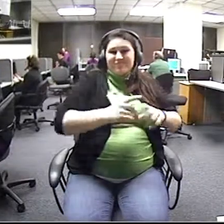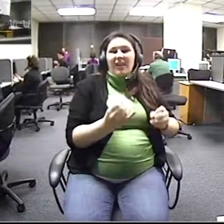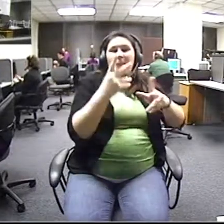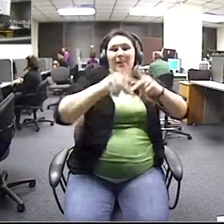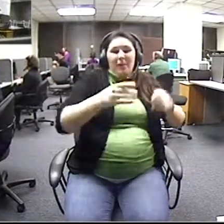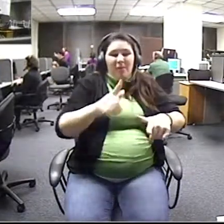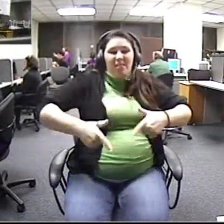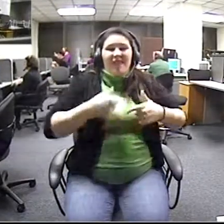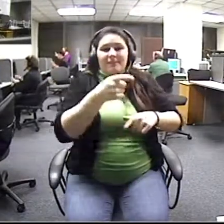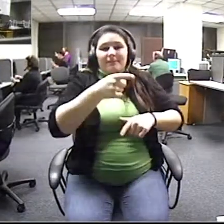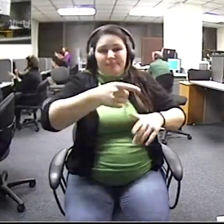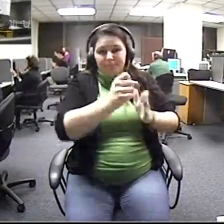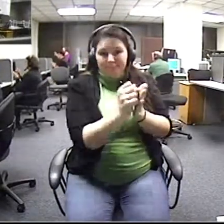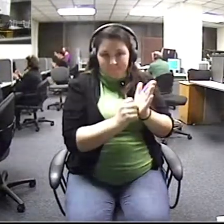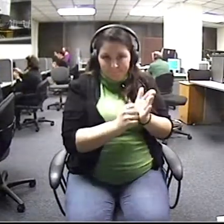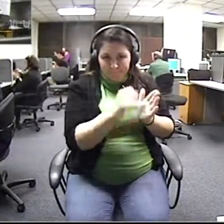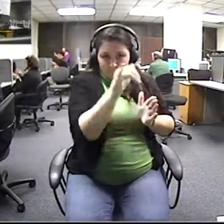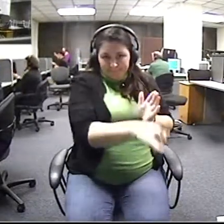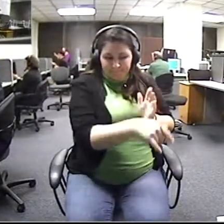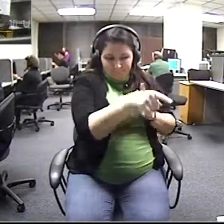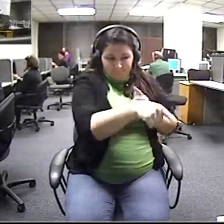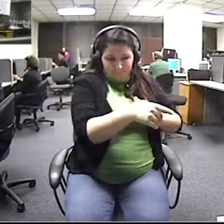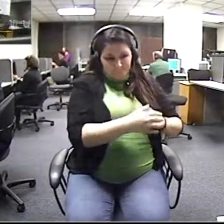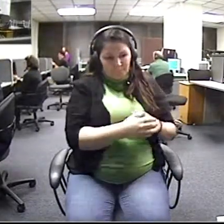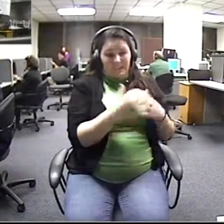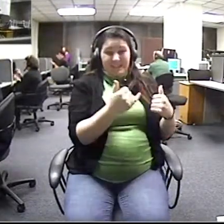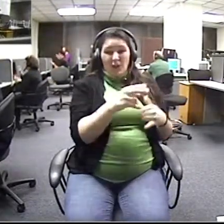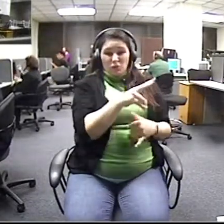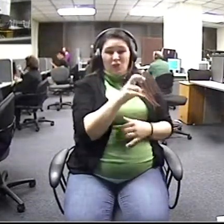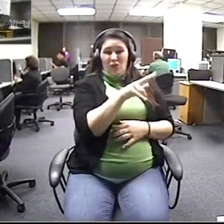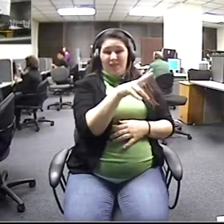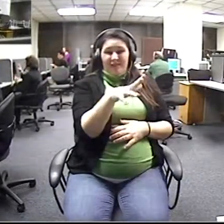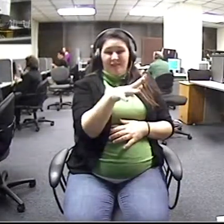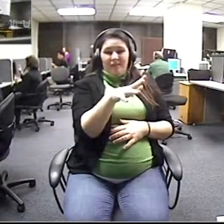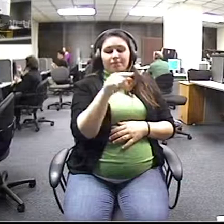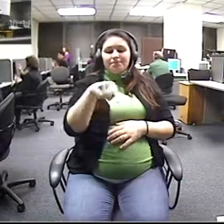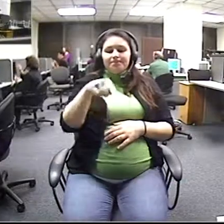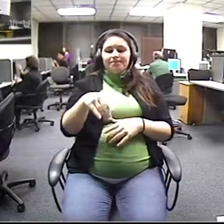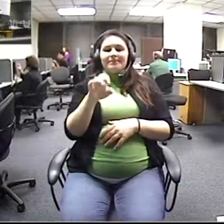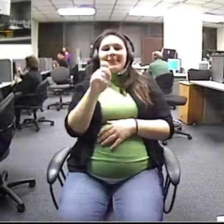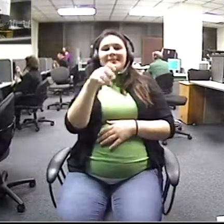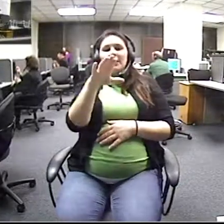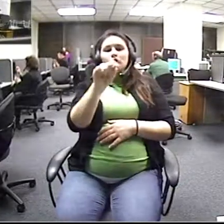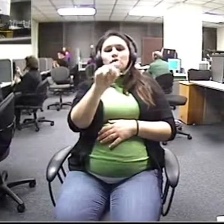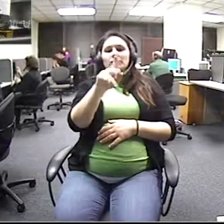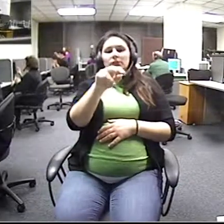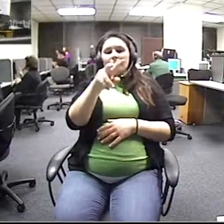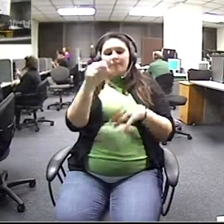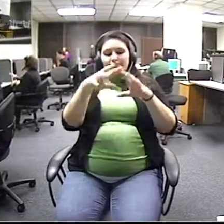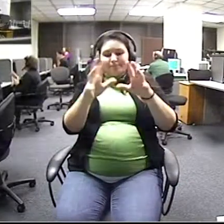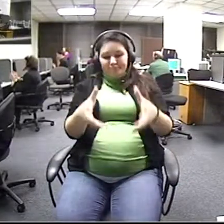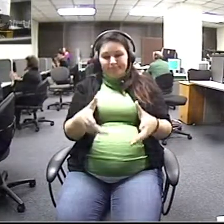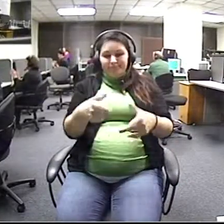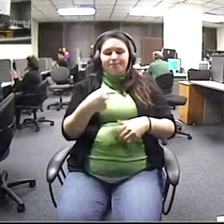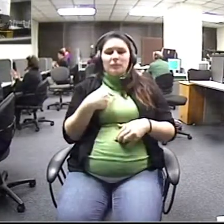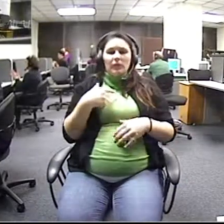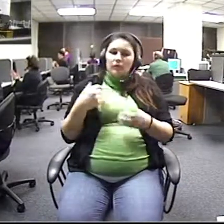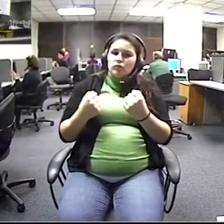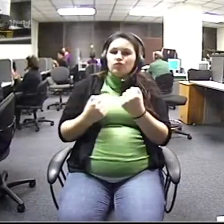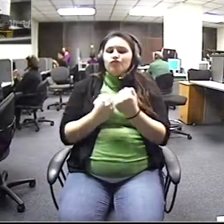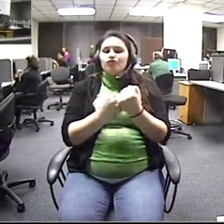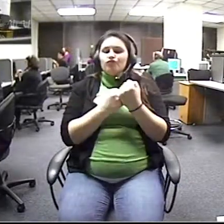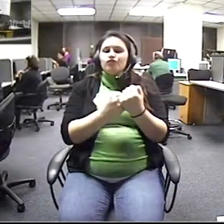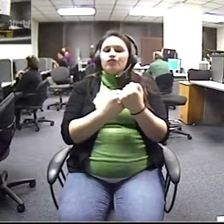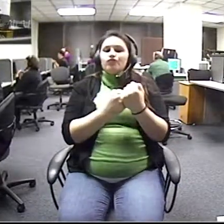The next branch is the executive branch of government. The duty is to enforce the laws. The president is